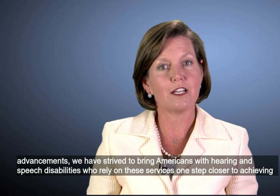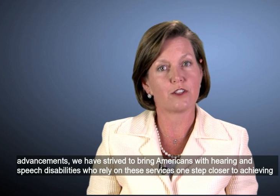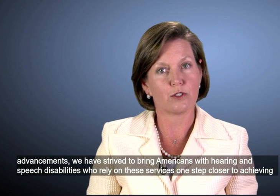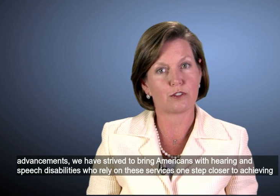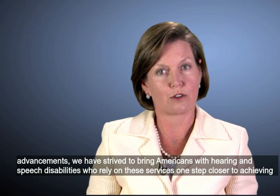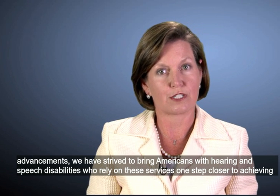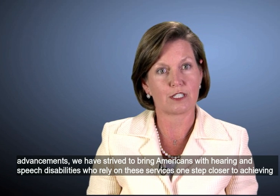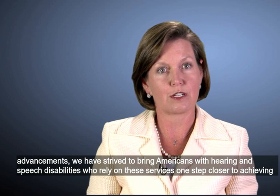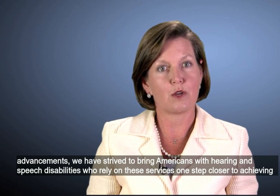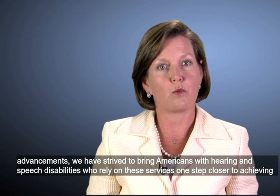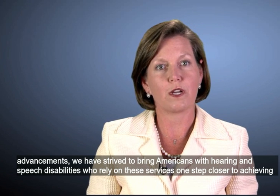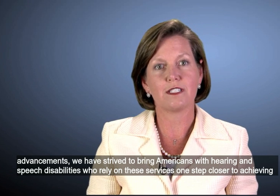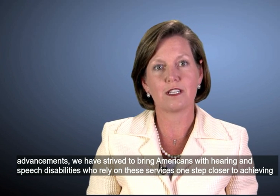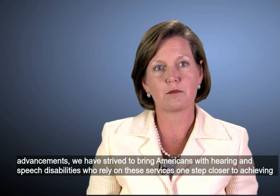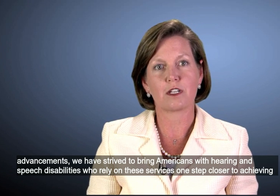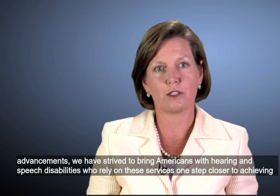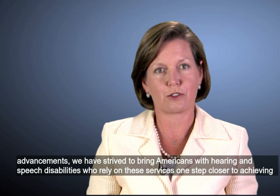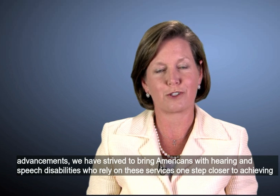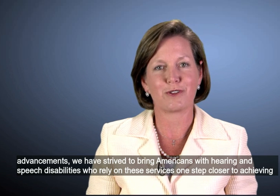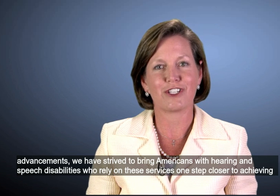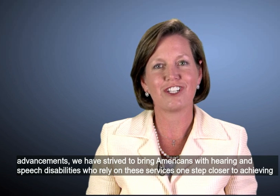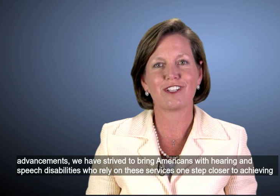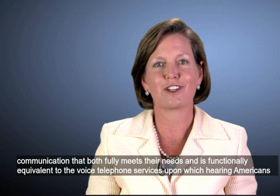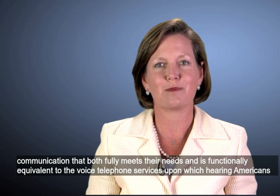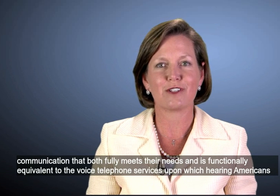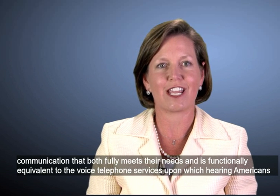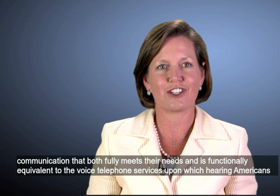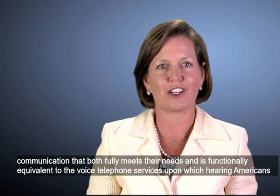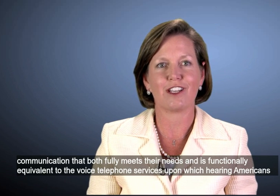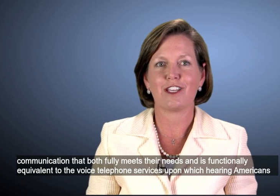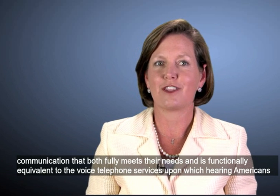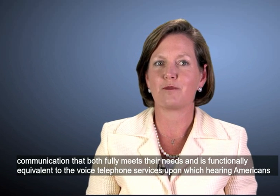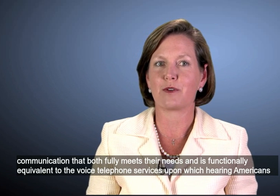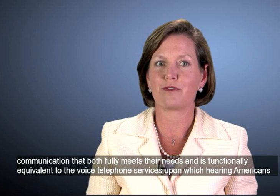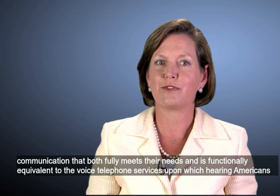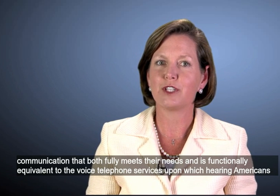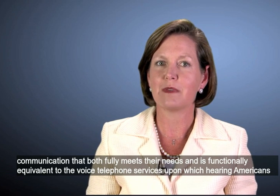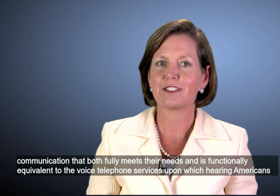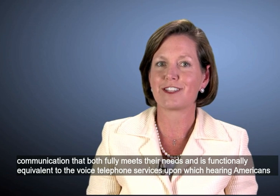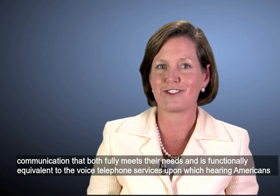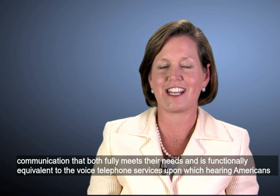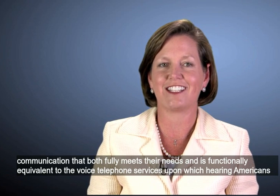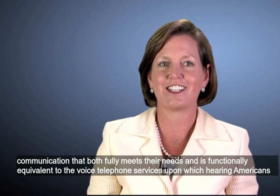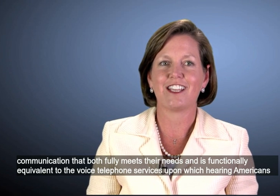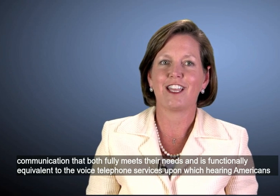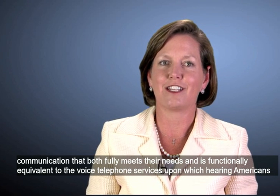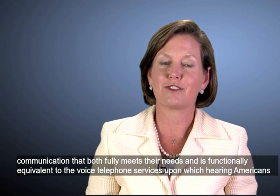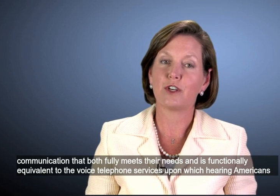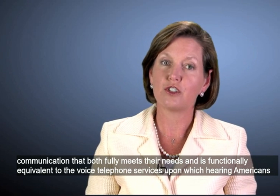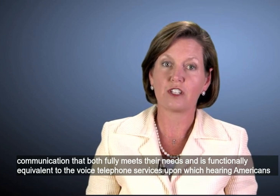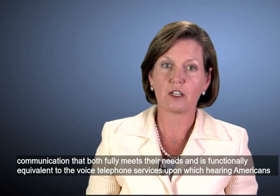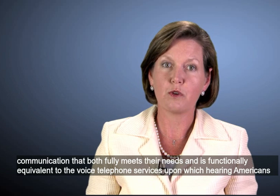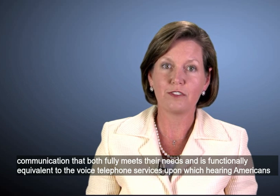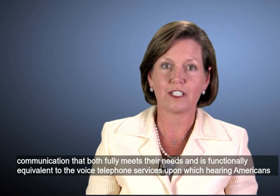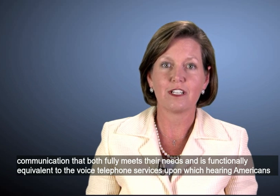on those services one step closer to achieving communication that both fully meets their needs and is functionally equivalent